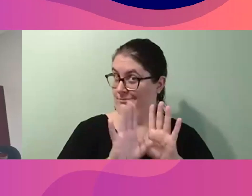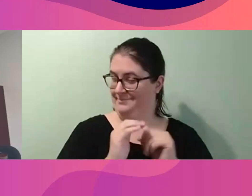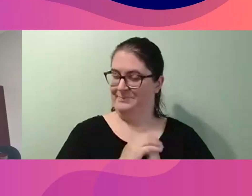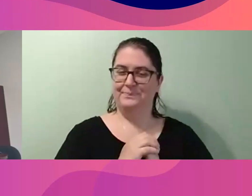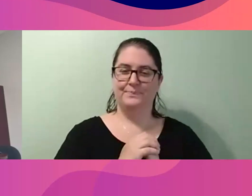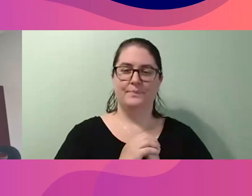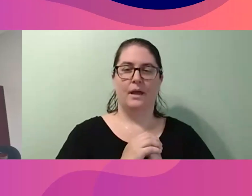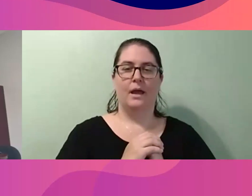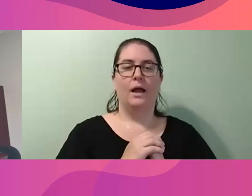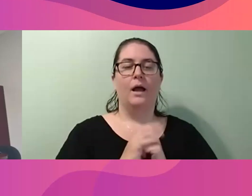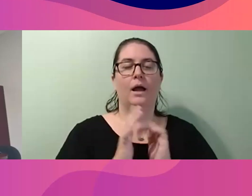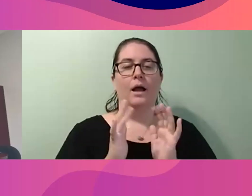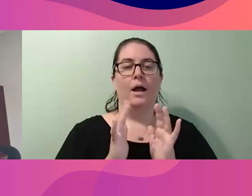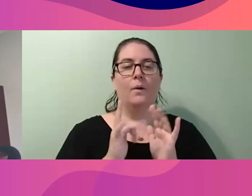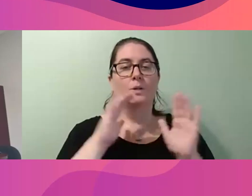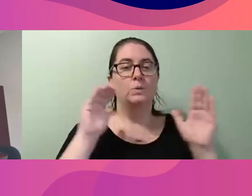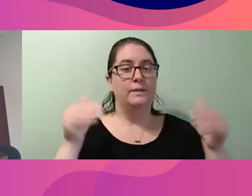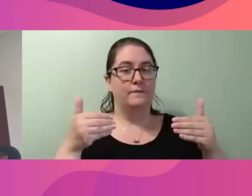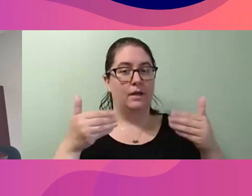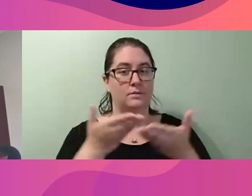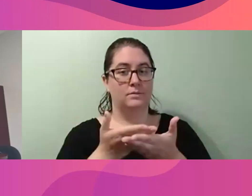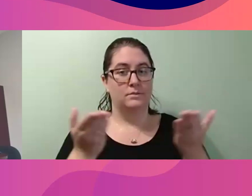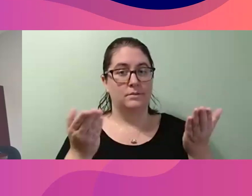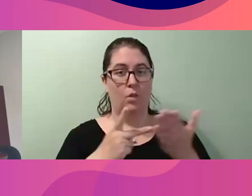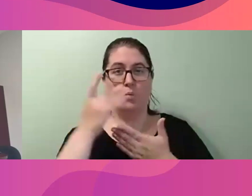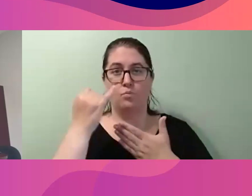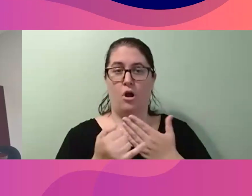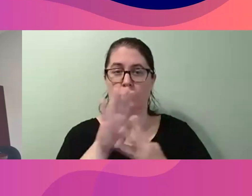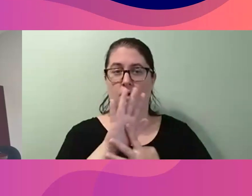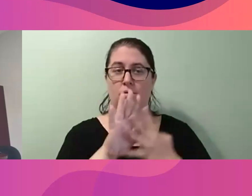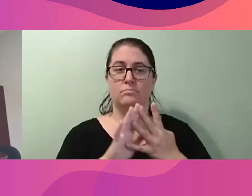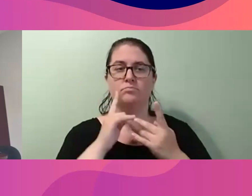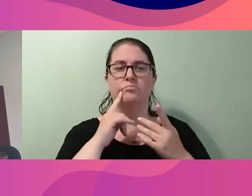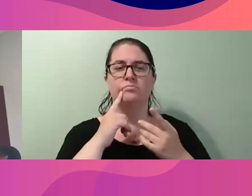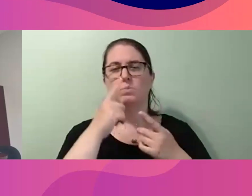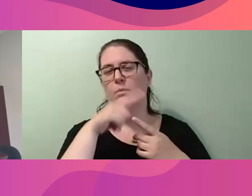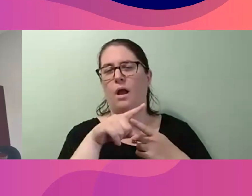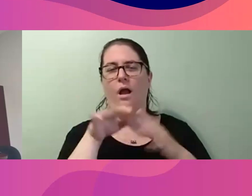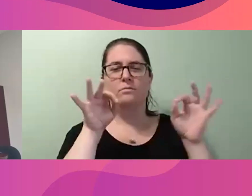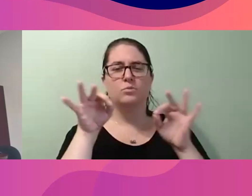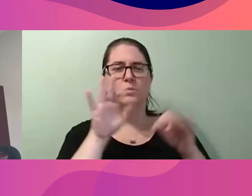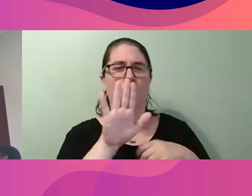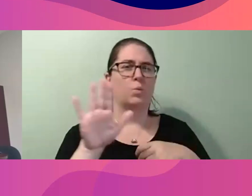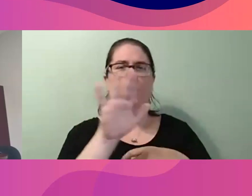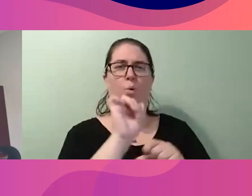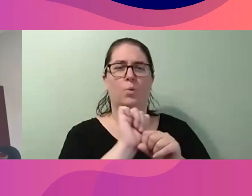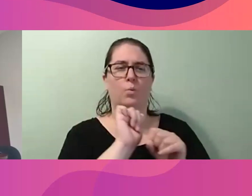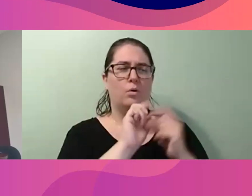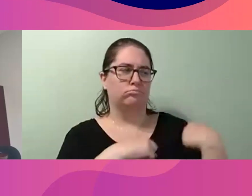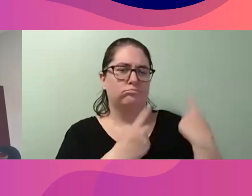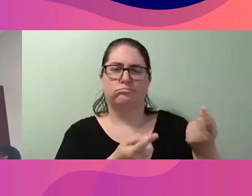do is invite each project to do a little bit of a description of the work that they've been